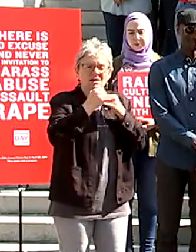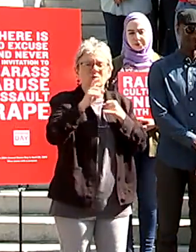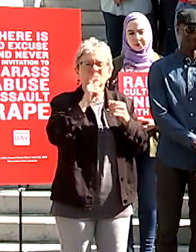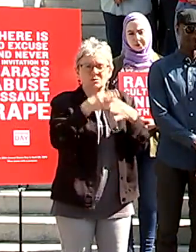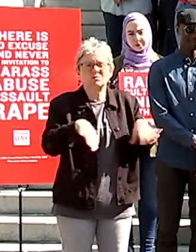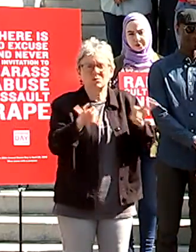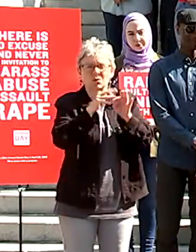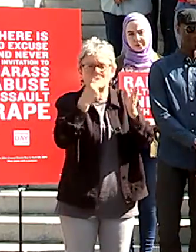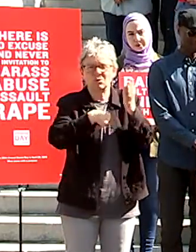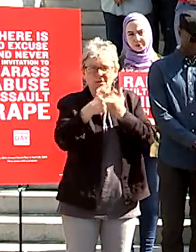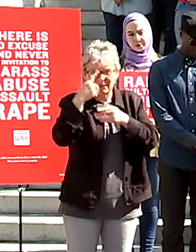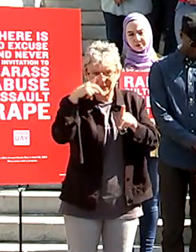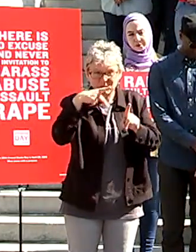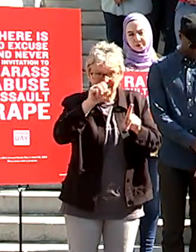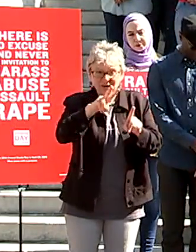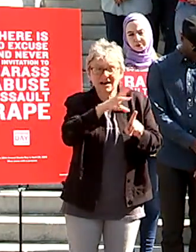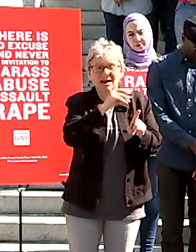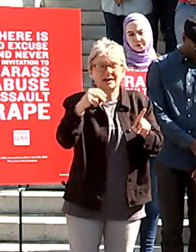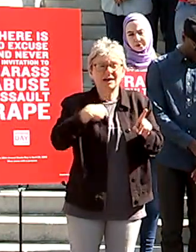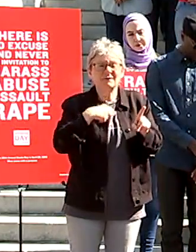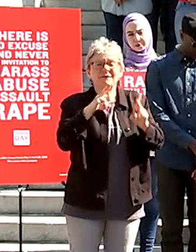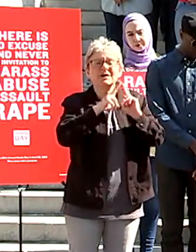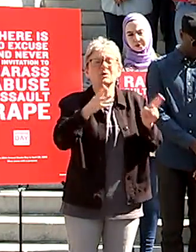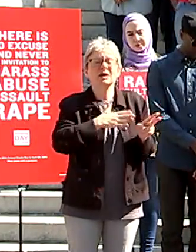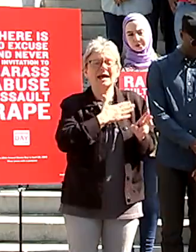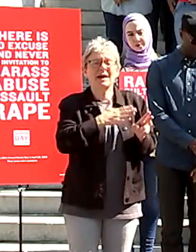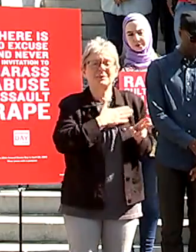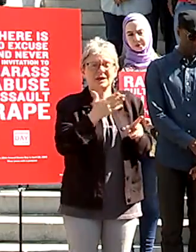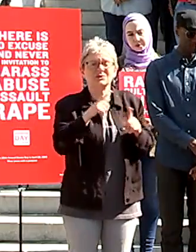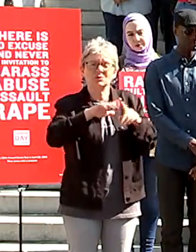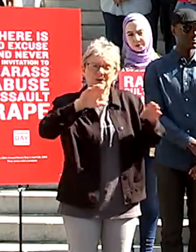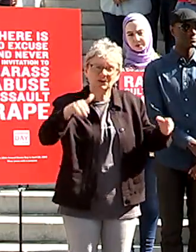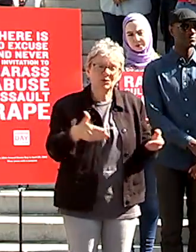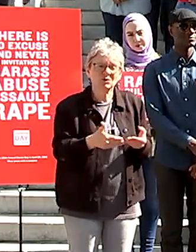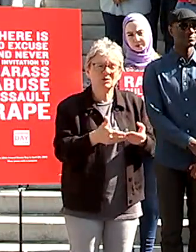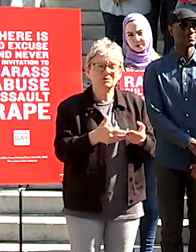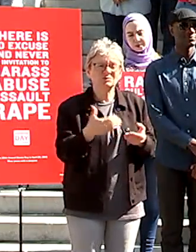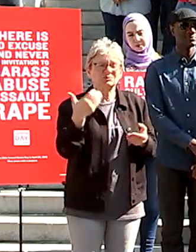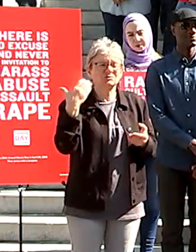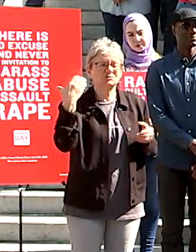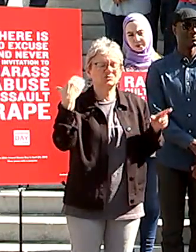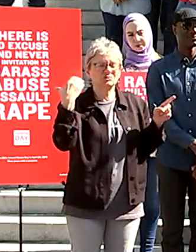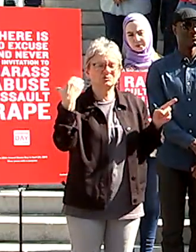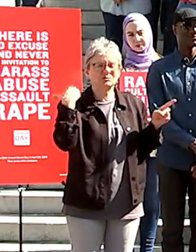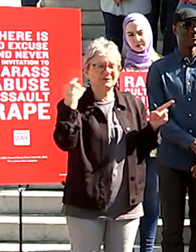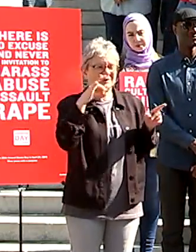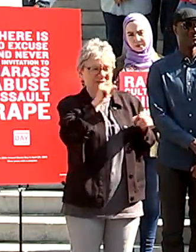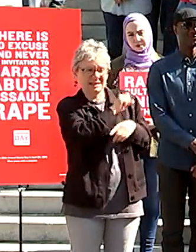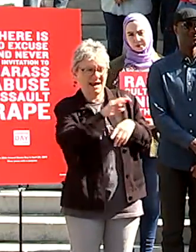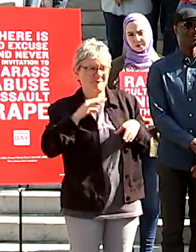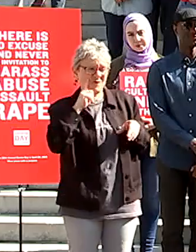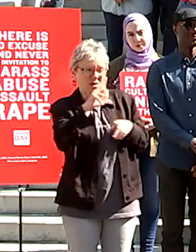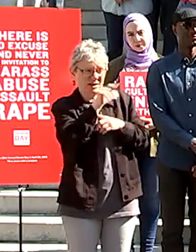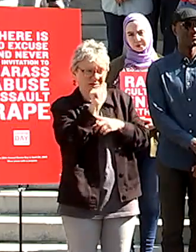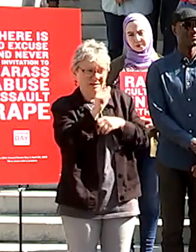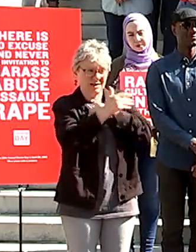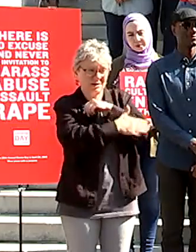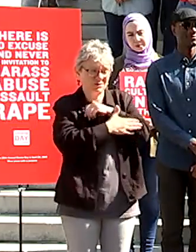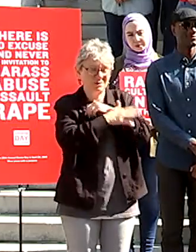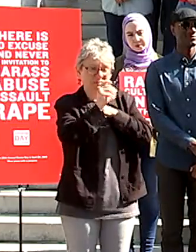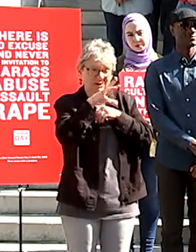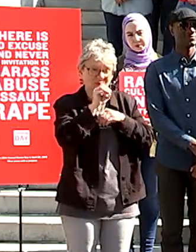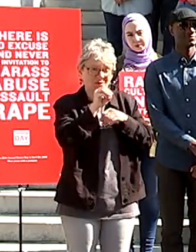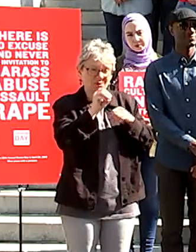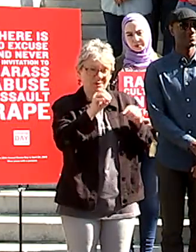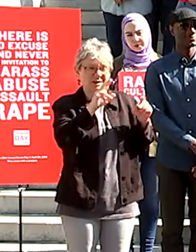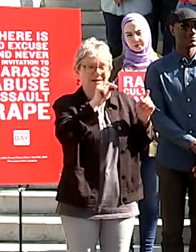real important program to POV. And I'm very happy to introduce the Chief of Staff for Los Angeles County